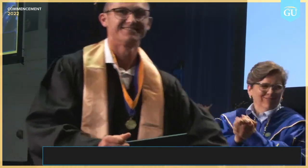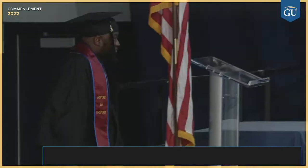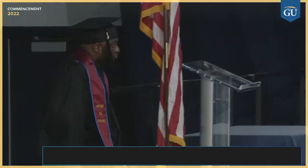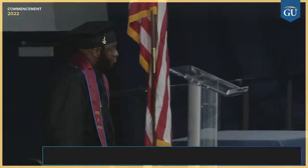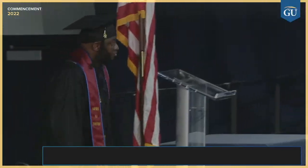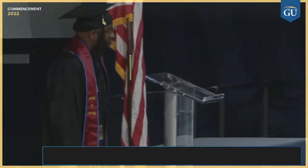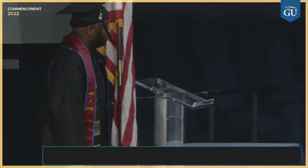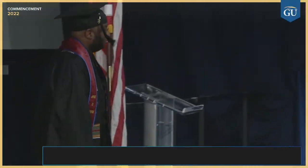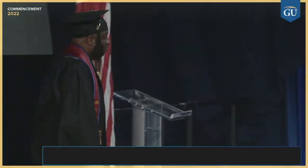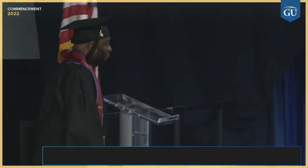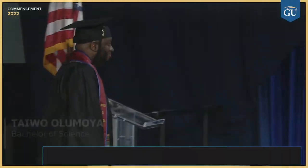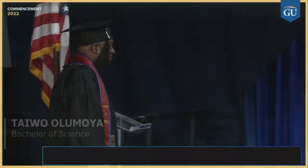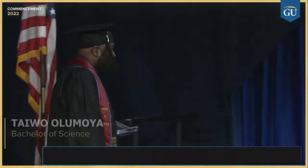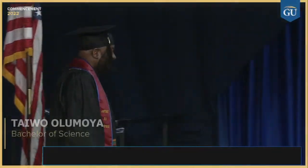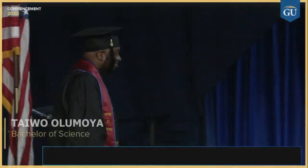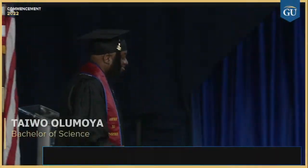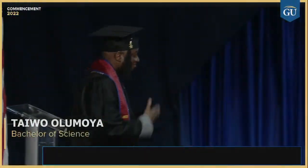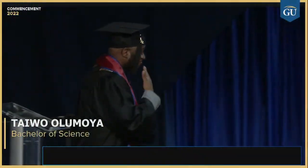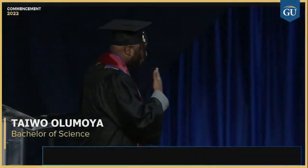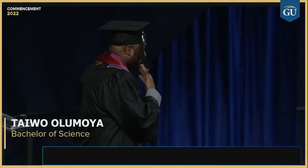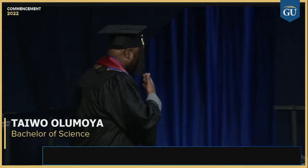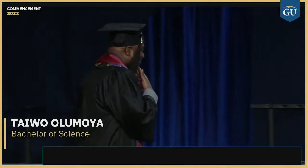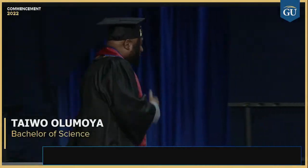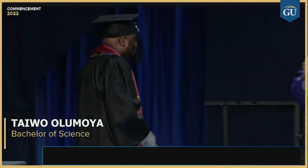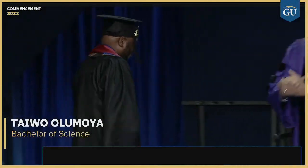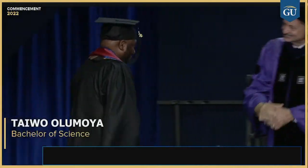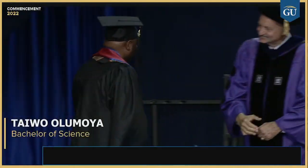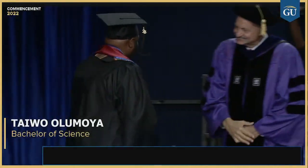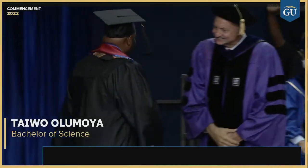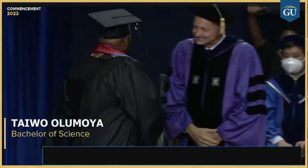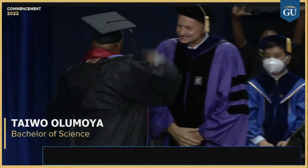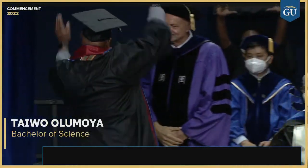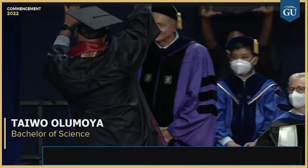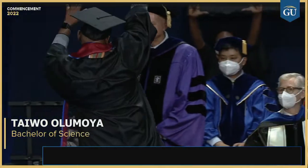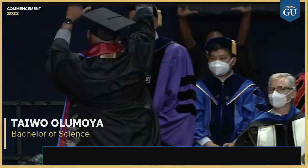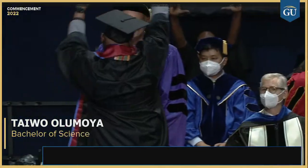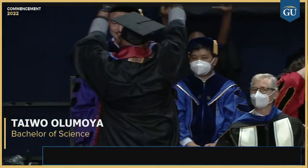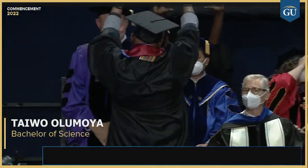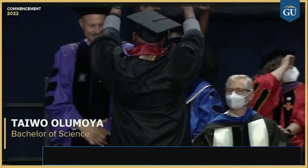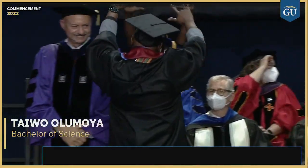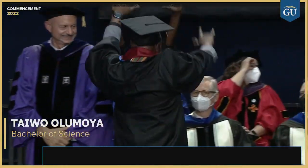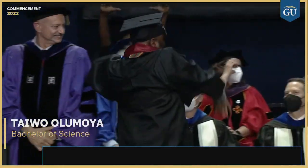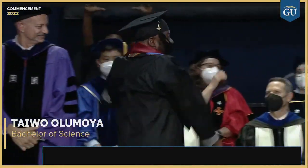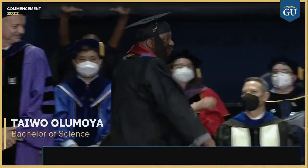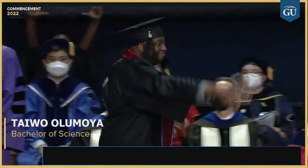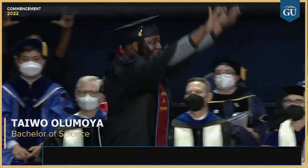Taiwo Olumoya, Bachelor of Science, congratulations.